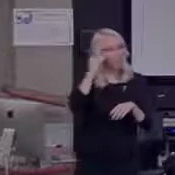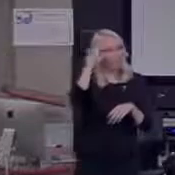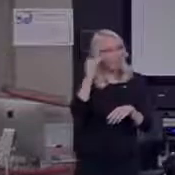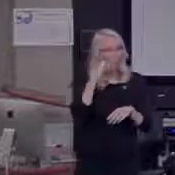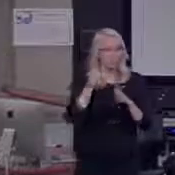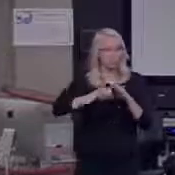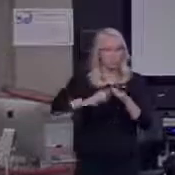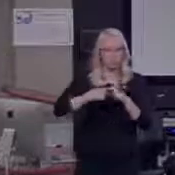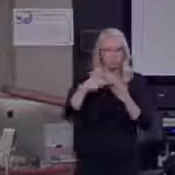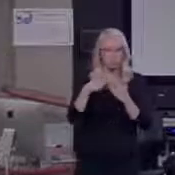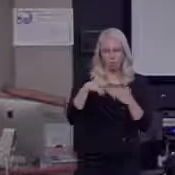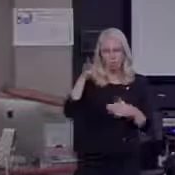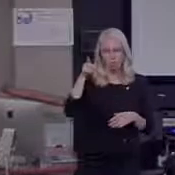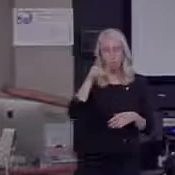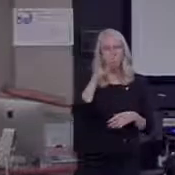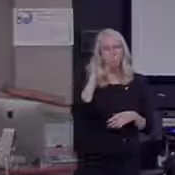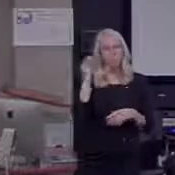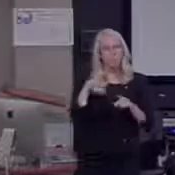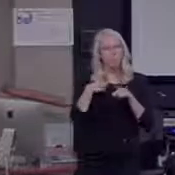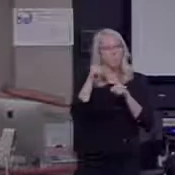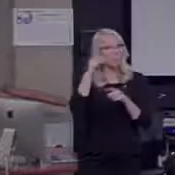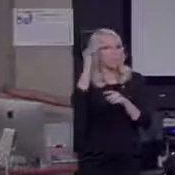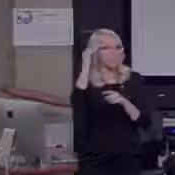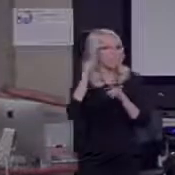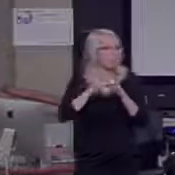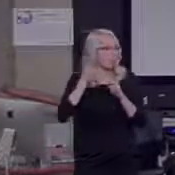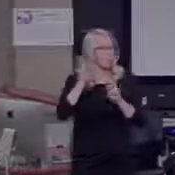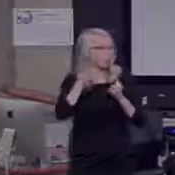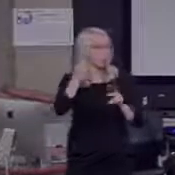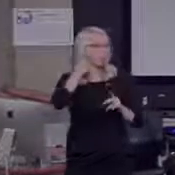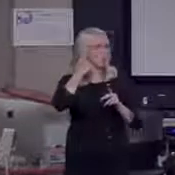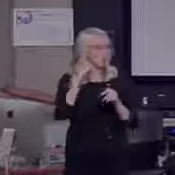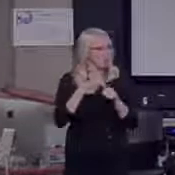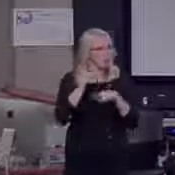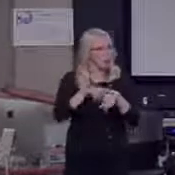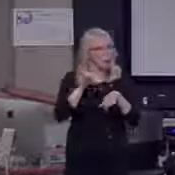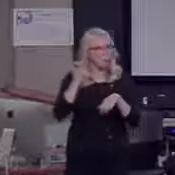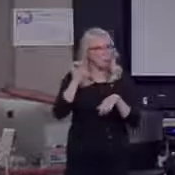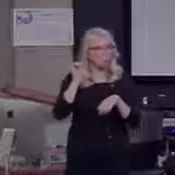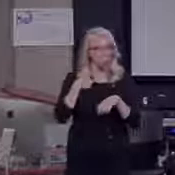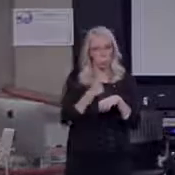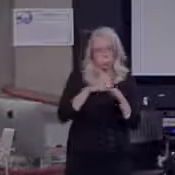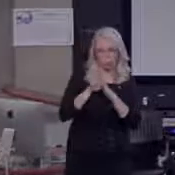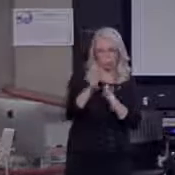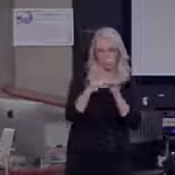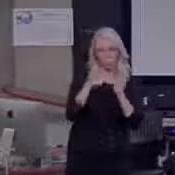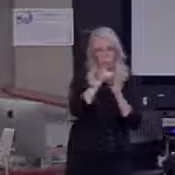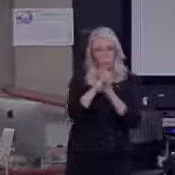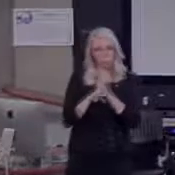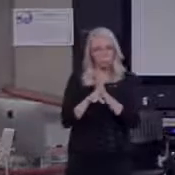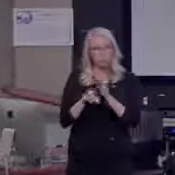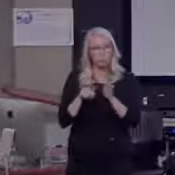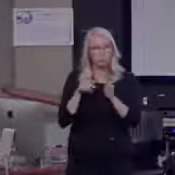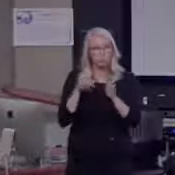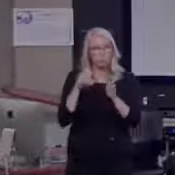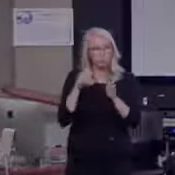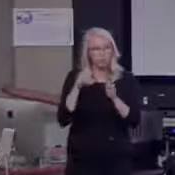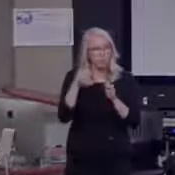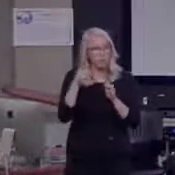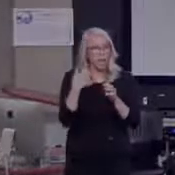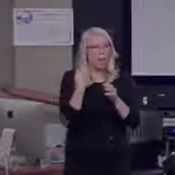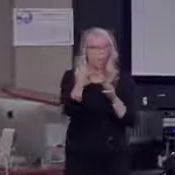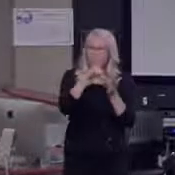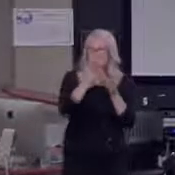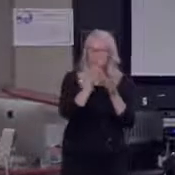And when the National Head Start people had first heard some of these principles that we came up with, on one page, 6